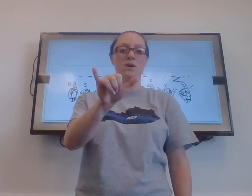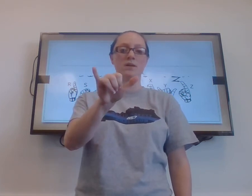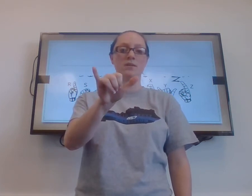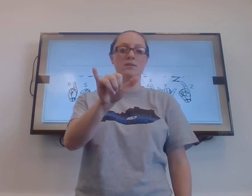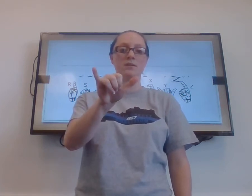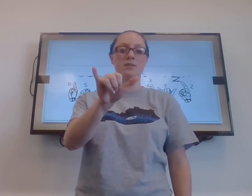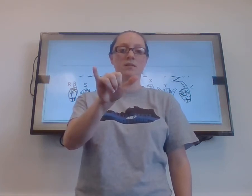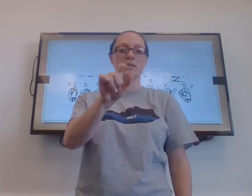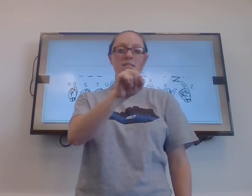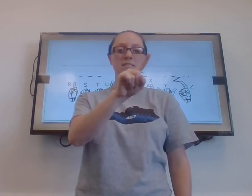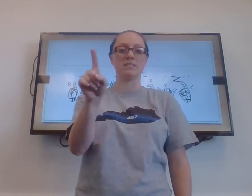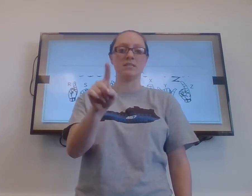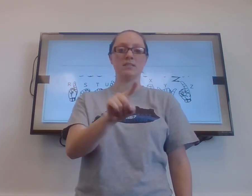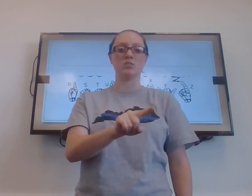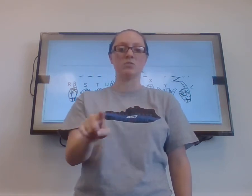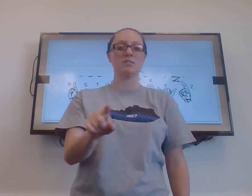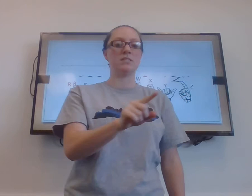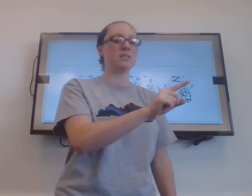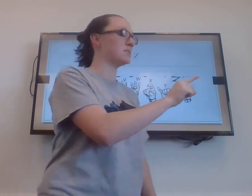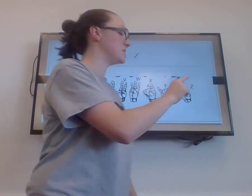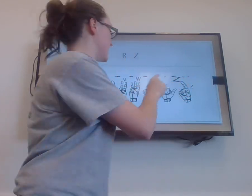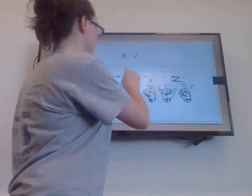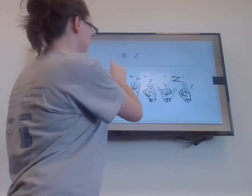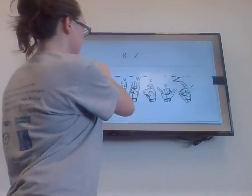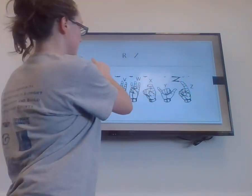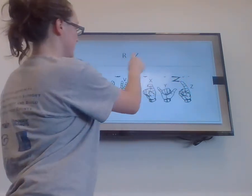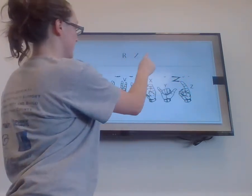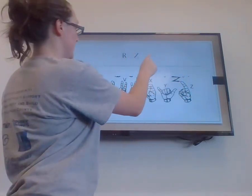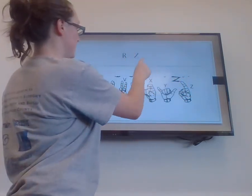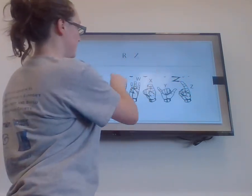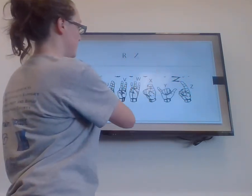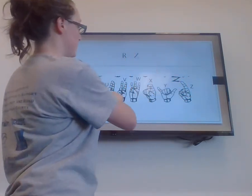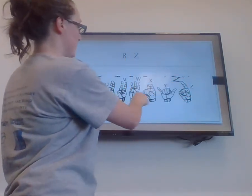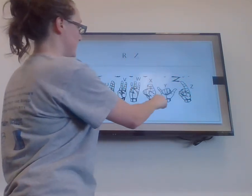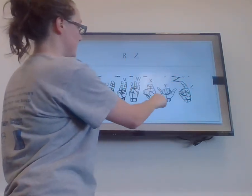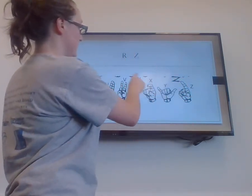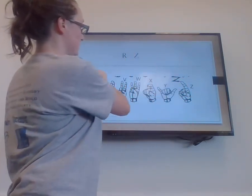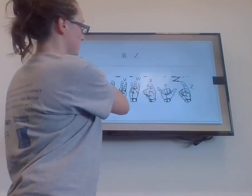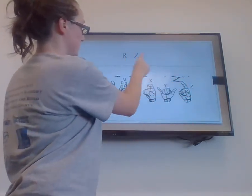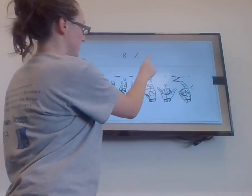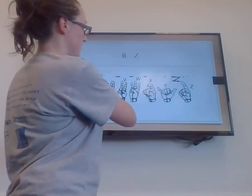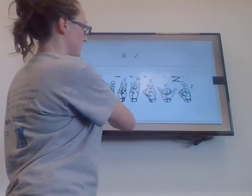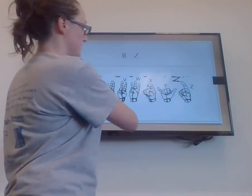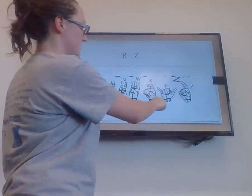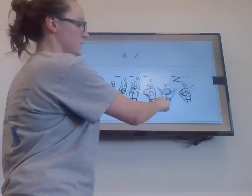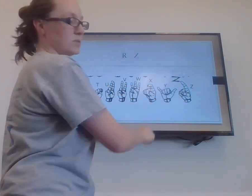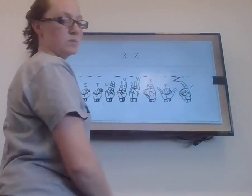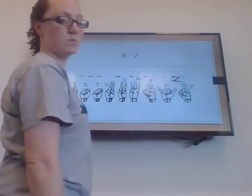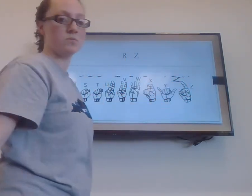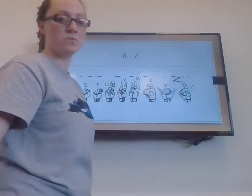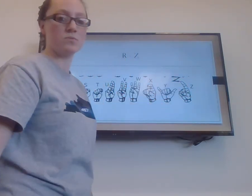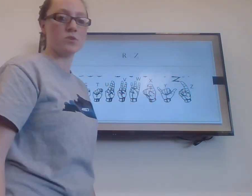Y, and Z. So a Z is done left to right, just like you would draw